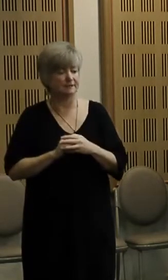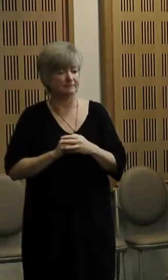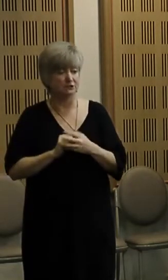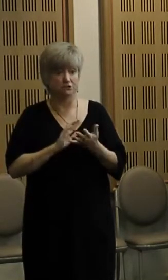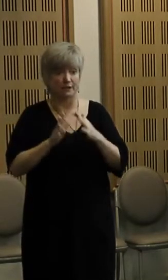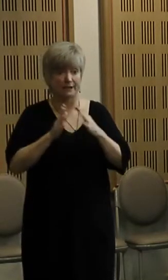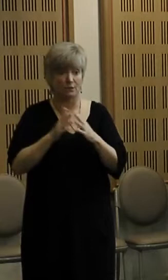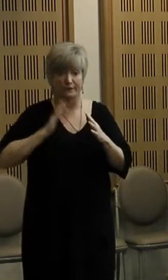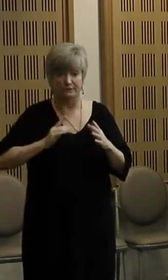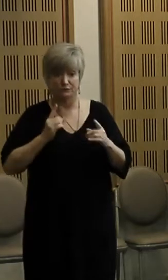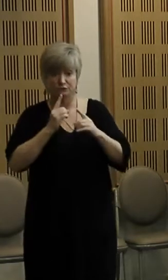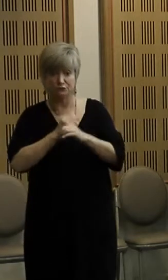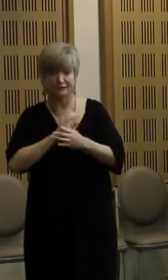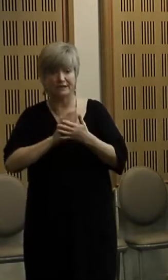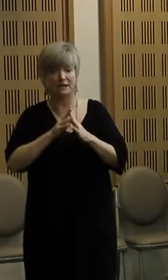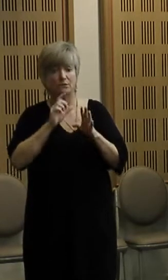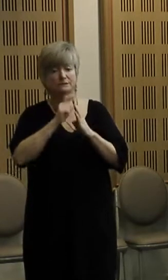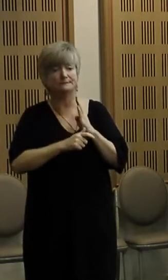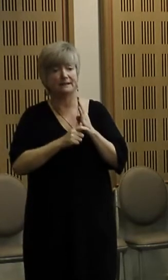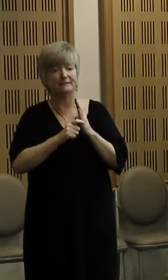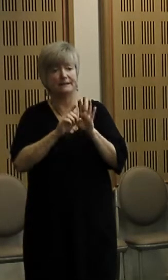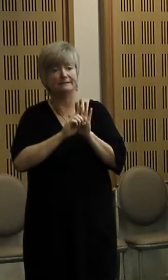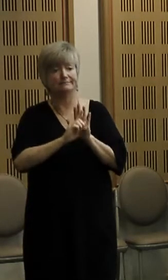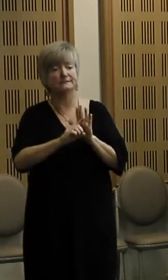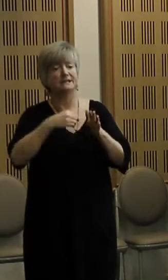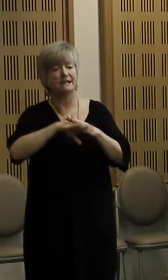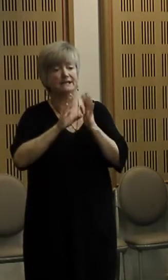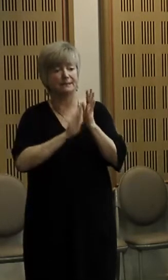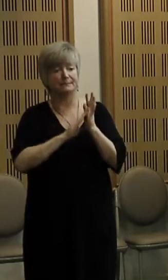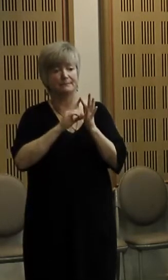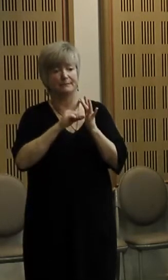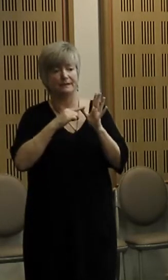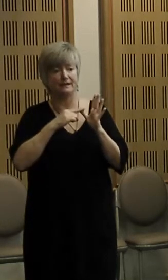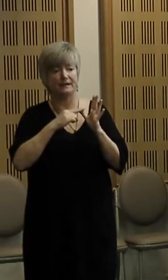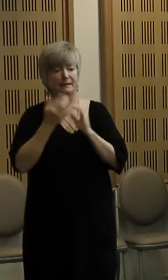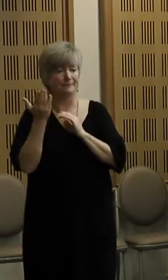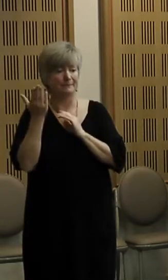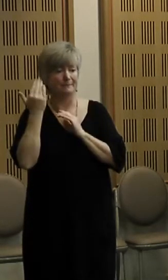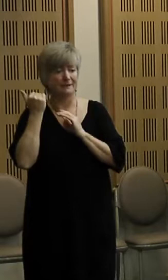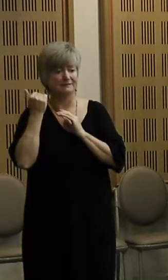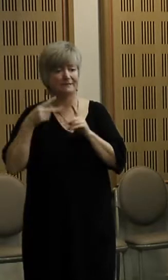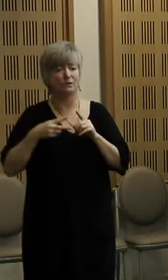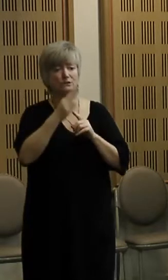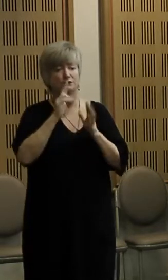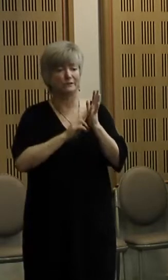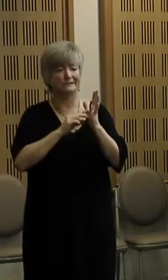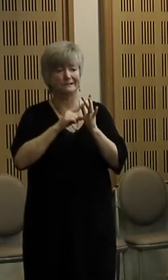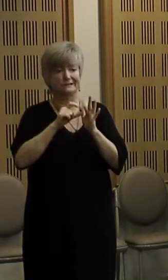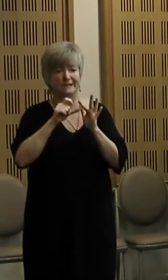to change the way disability is represented in the media. And in fact, I've just come from a NAIDOC Week launch, and we have